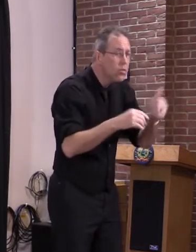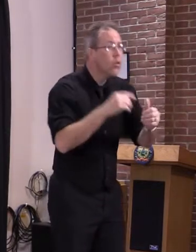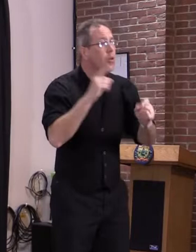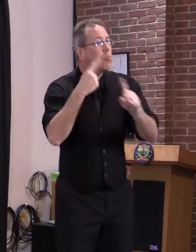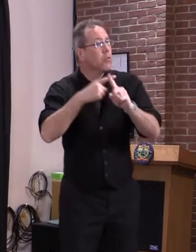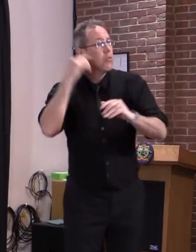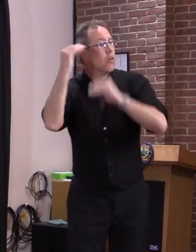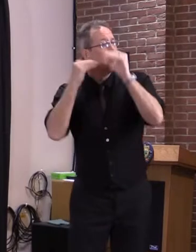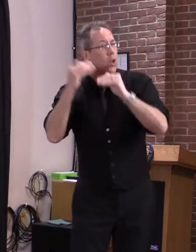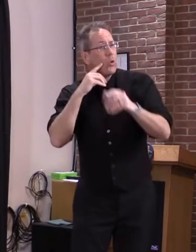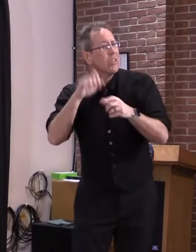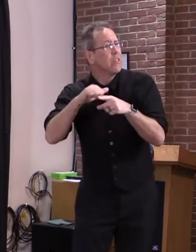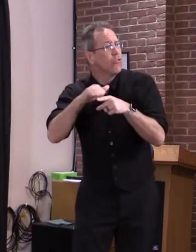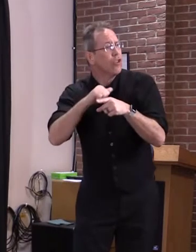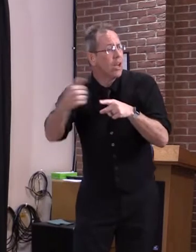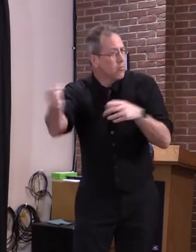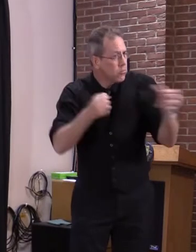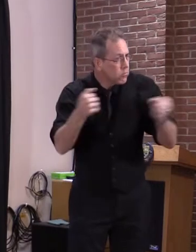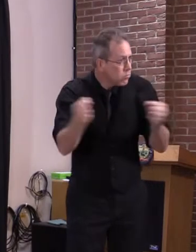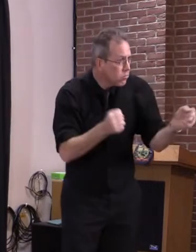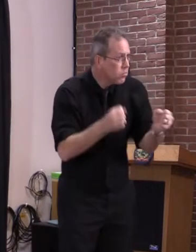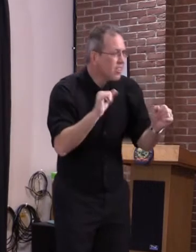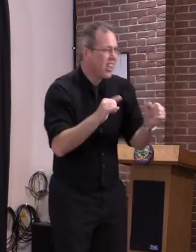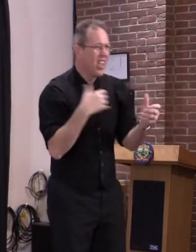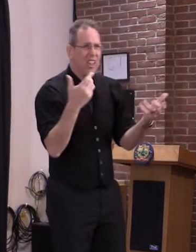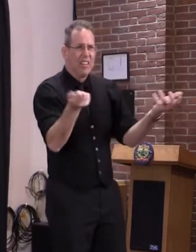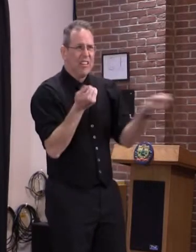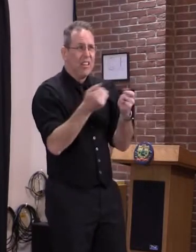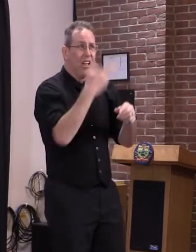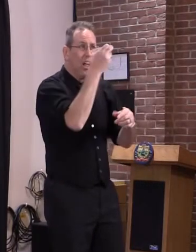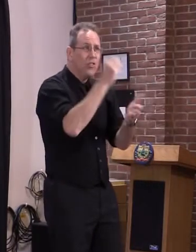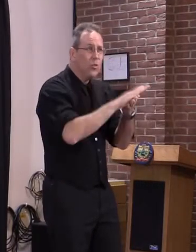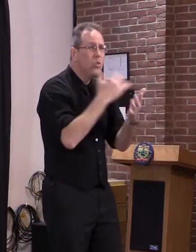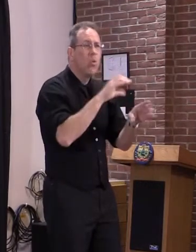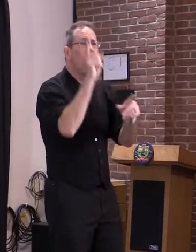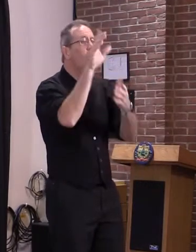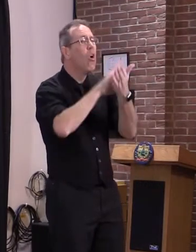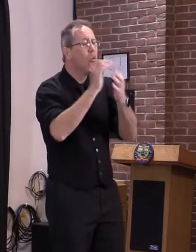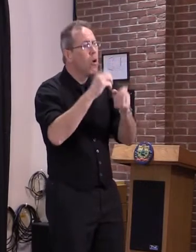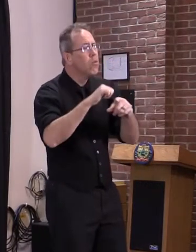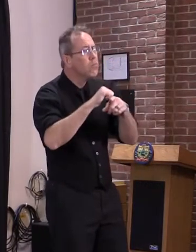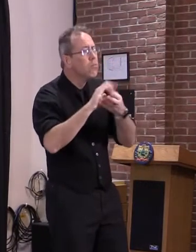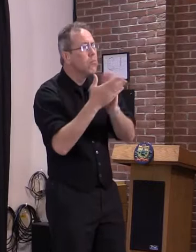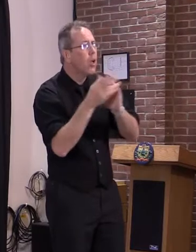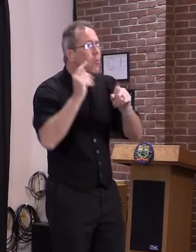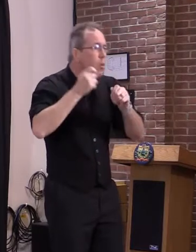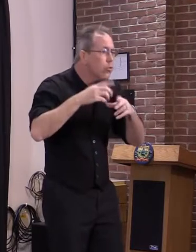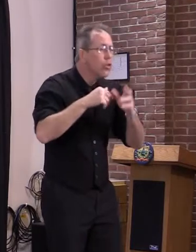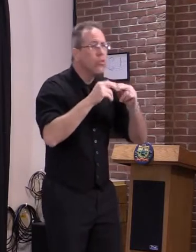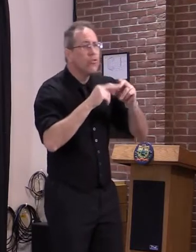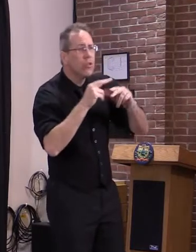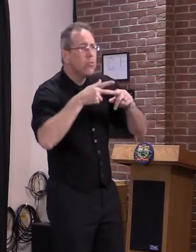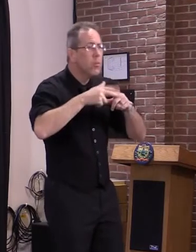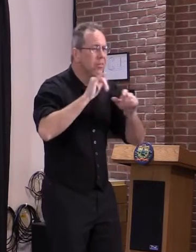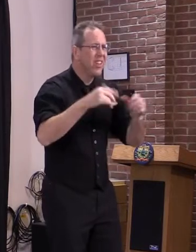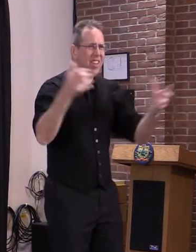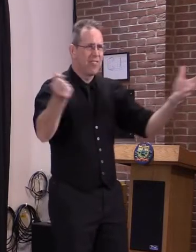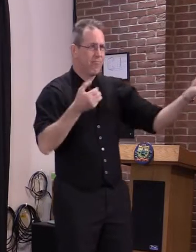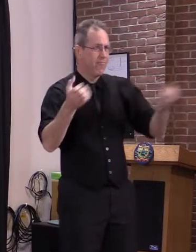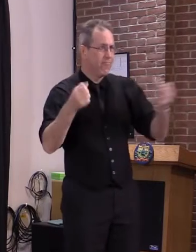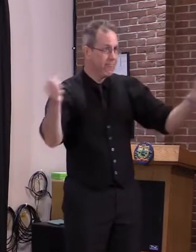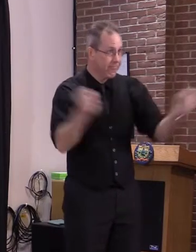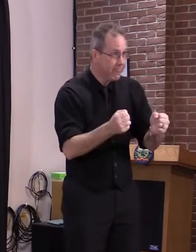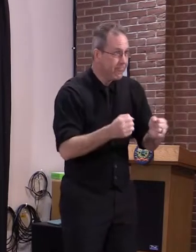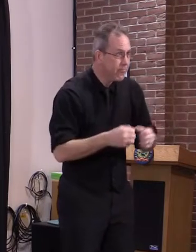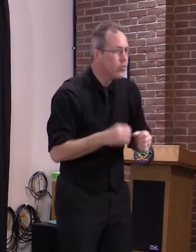including residential housing projects. This program would improve property values around the state while also